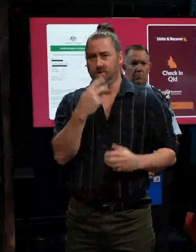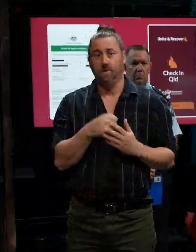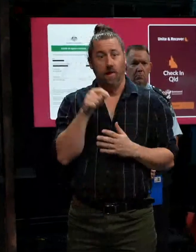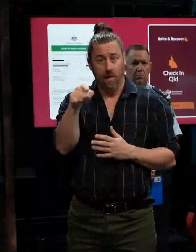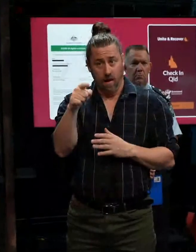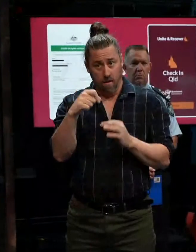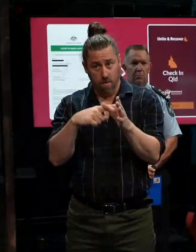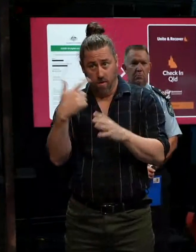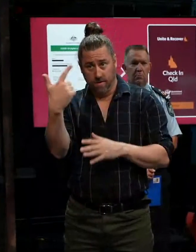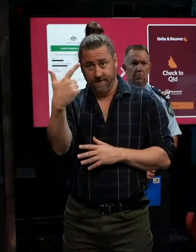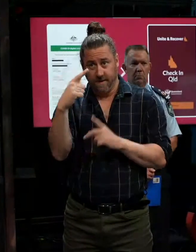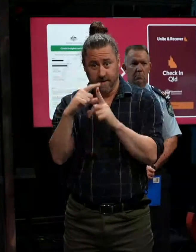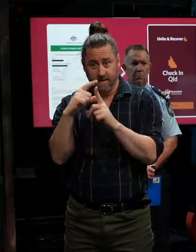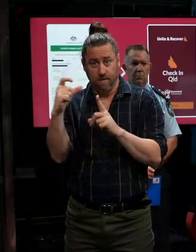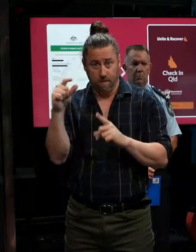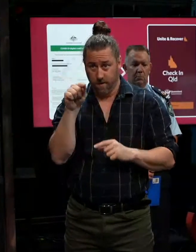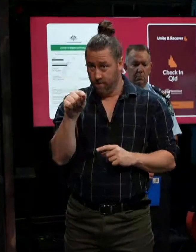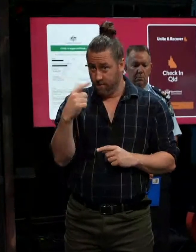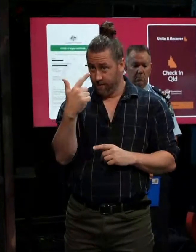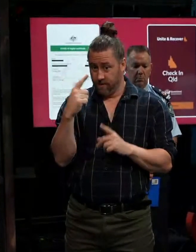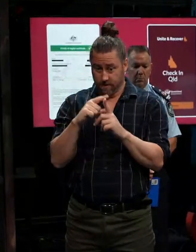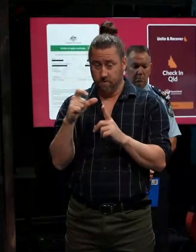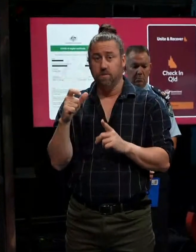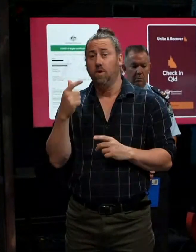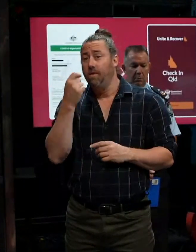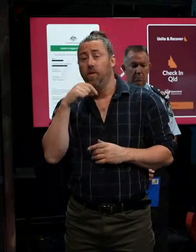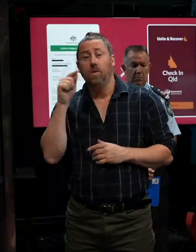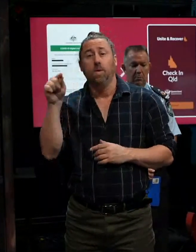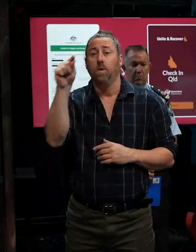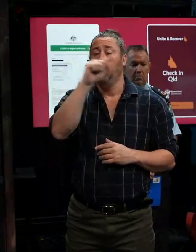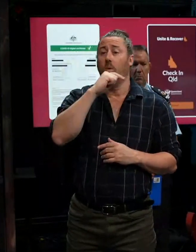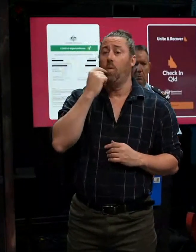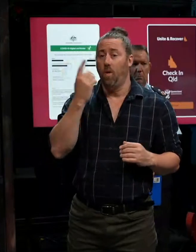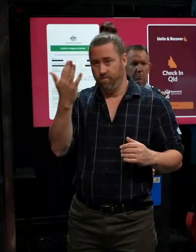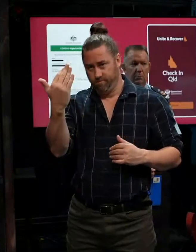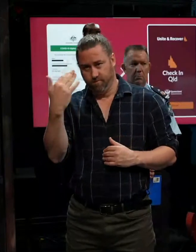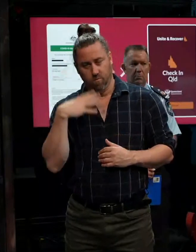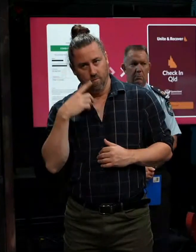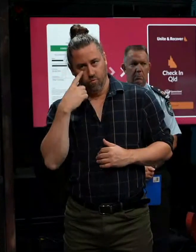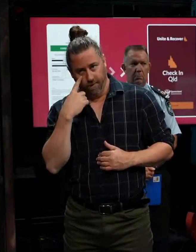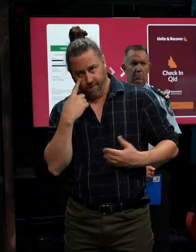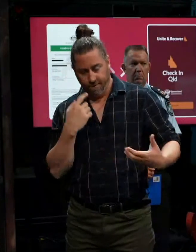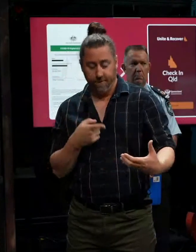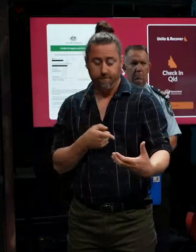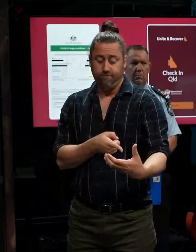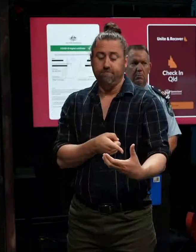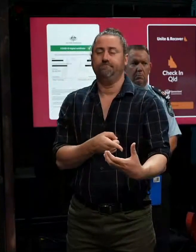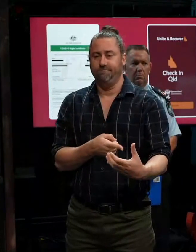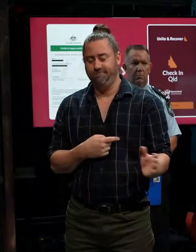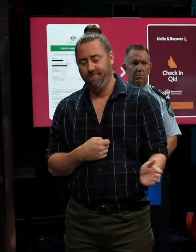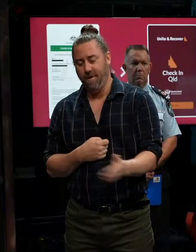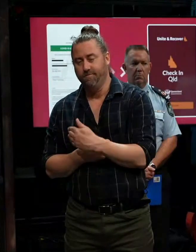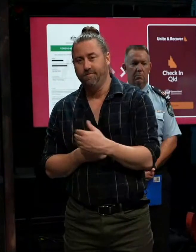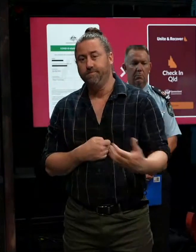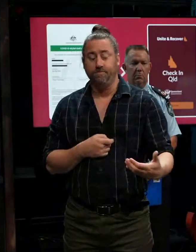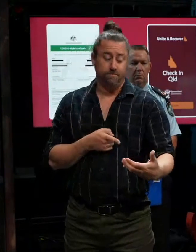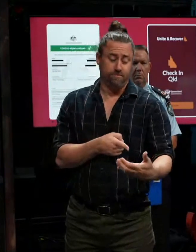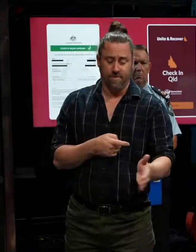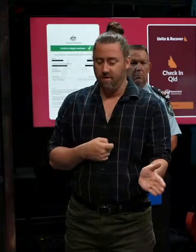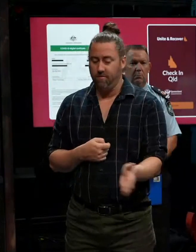to prove that we're vaccinated. That will be required at some places and locations across Queensland as part of the